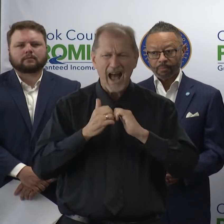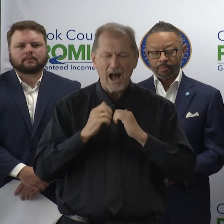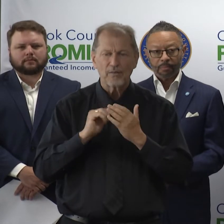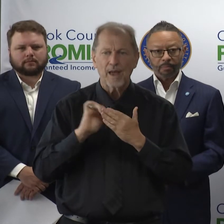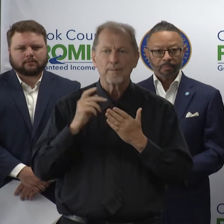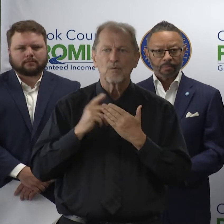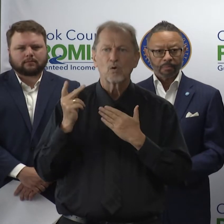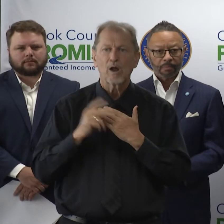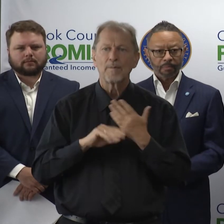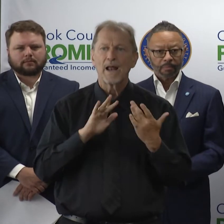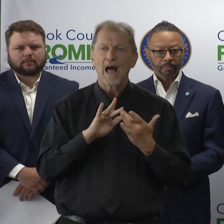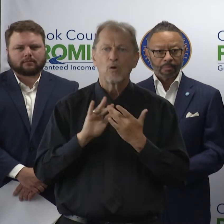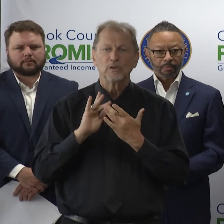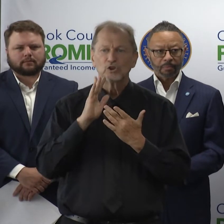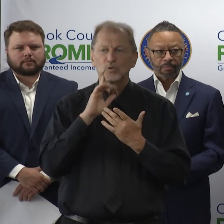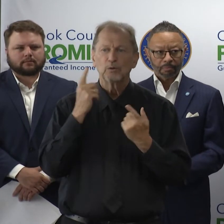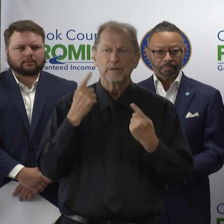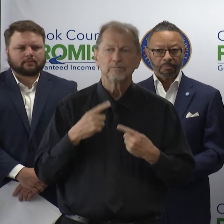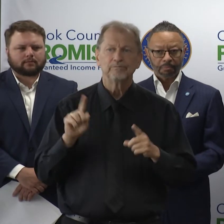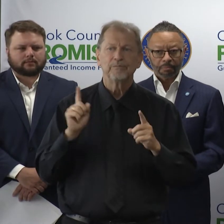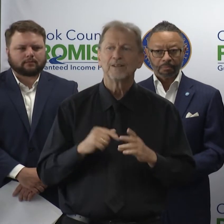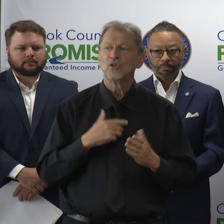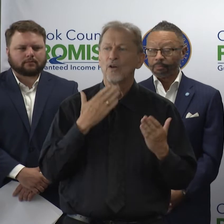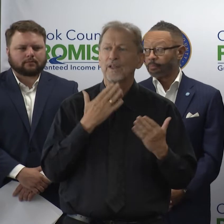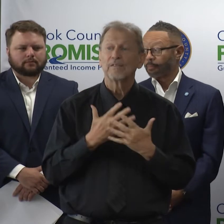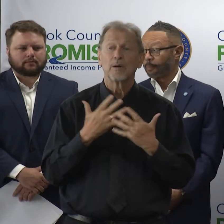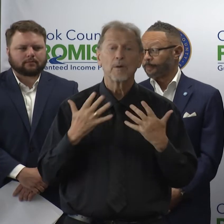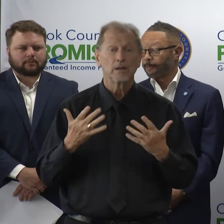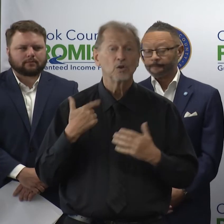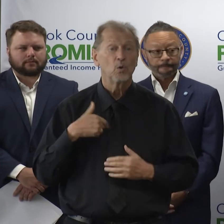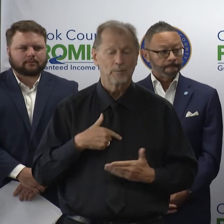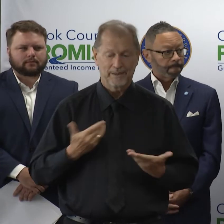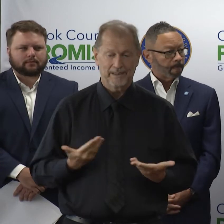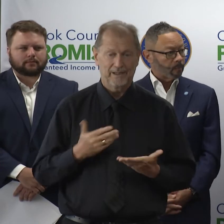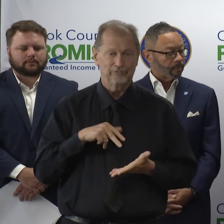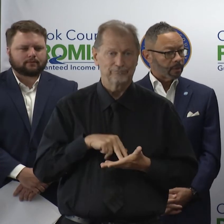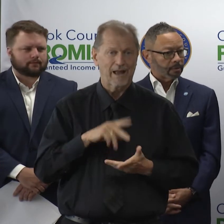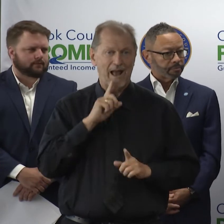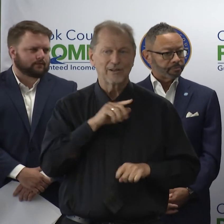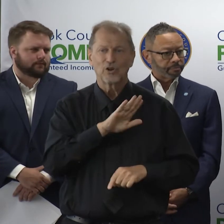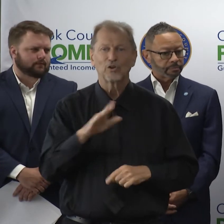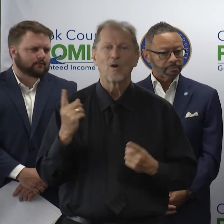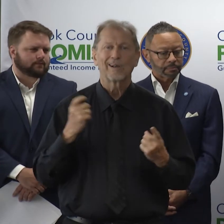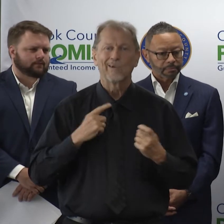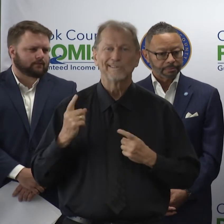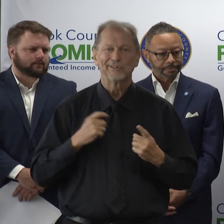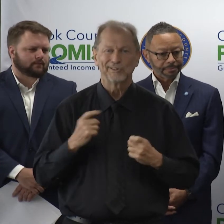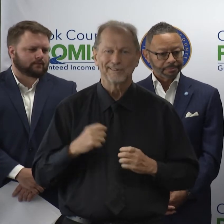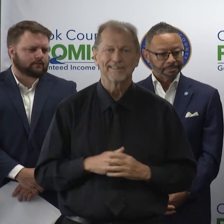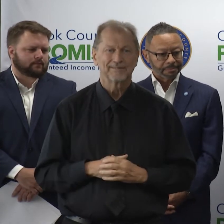the program will be administered. So thank you very much. We'll be here to answer questions at the end. Thank you.